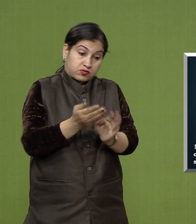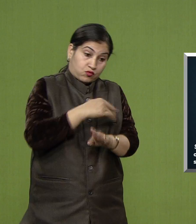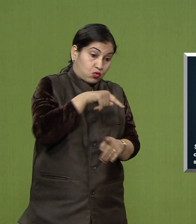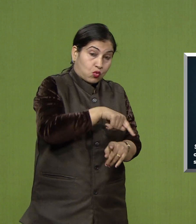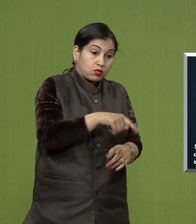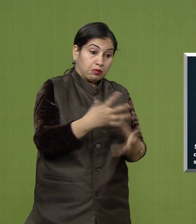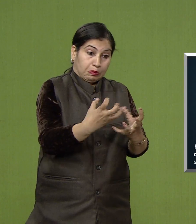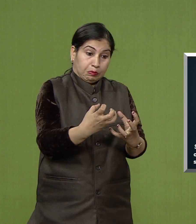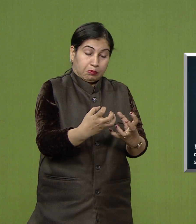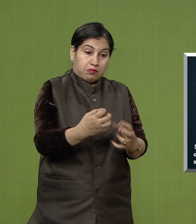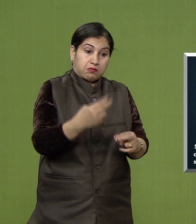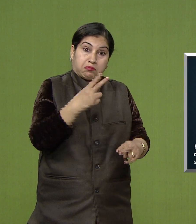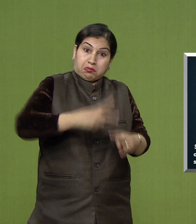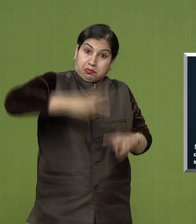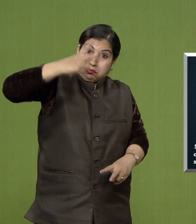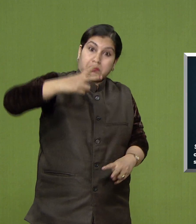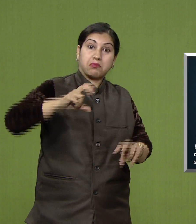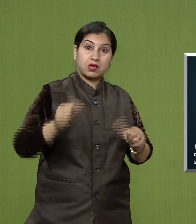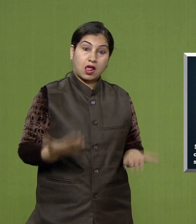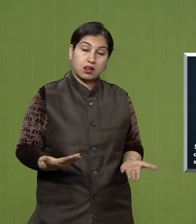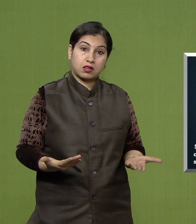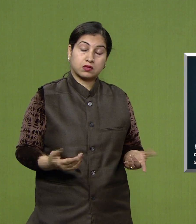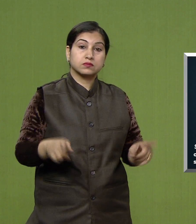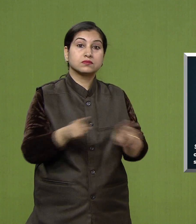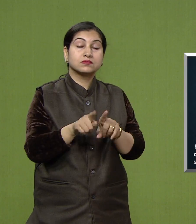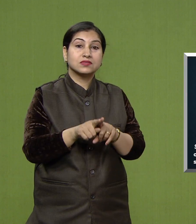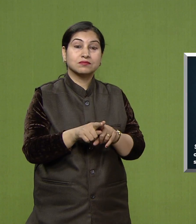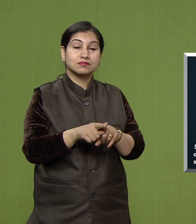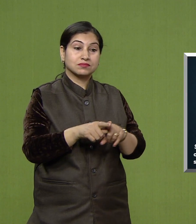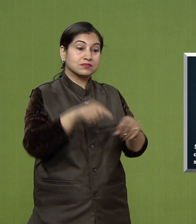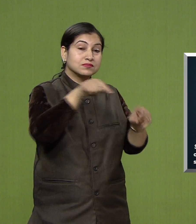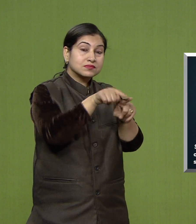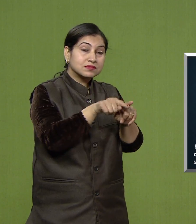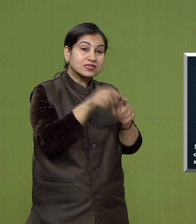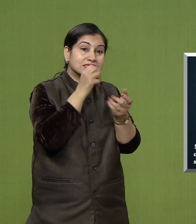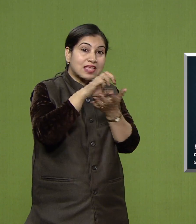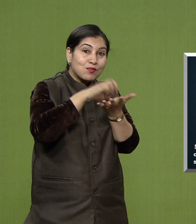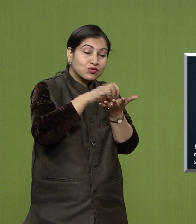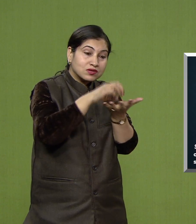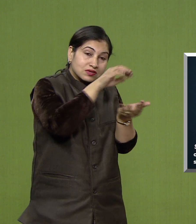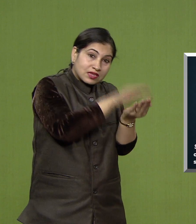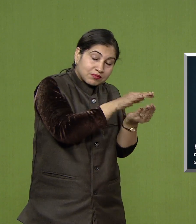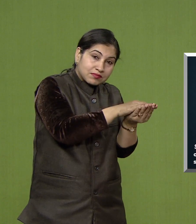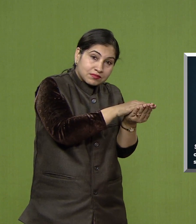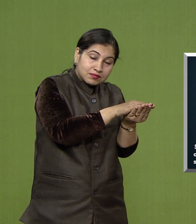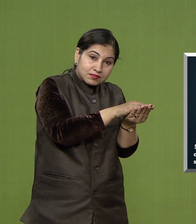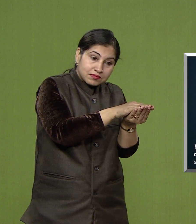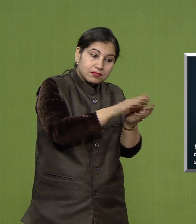permanent when exposed to chemicals in soaps or detergents, hot water and